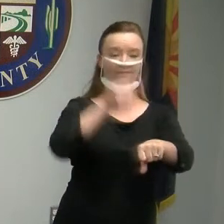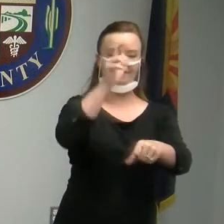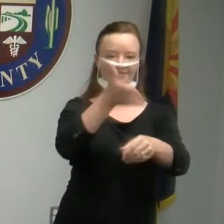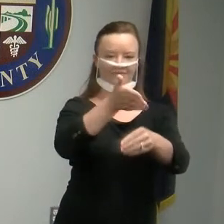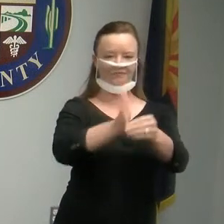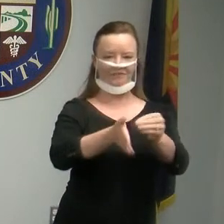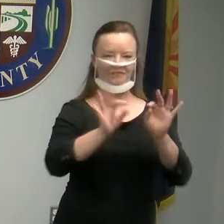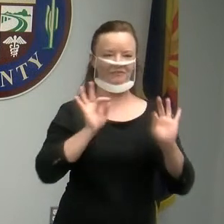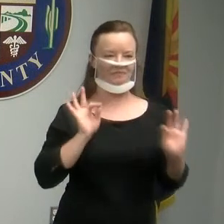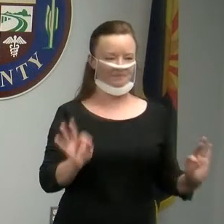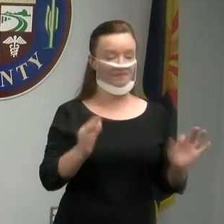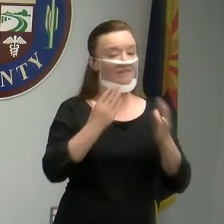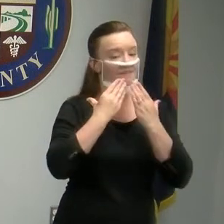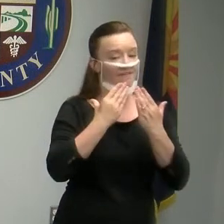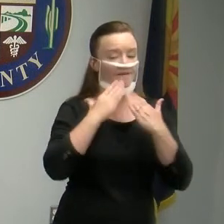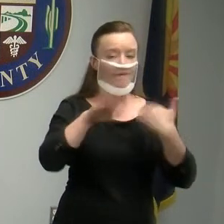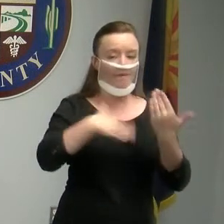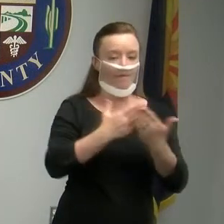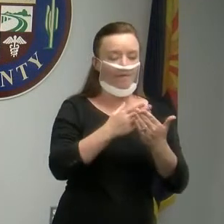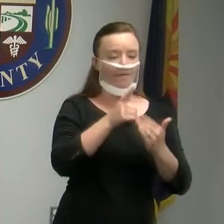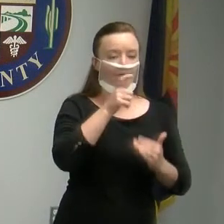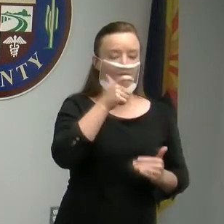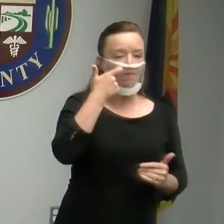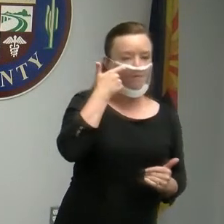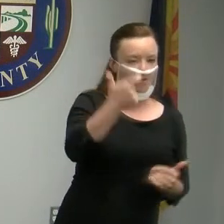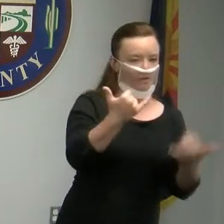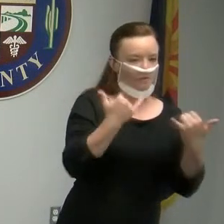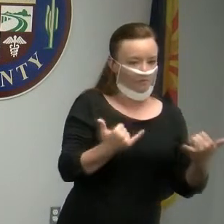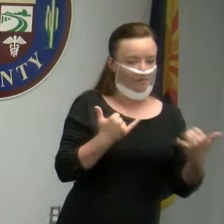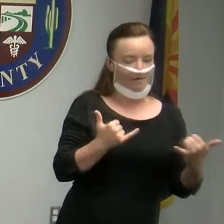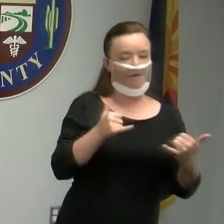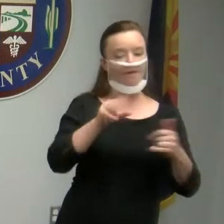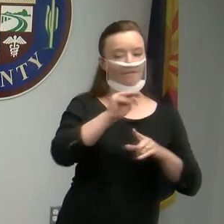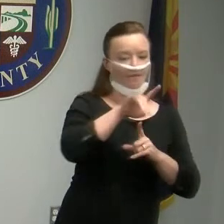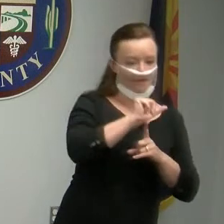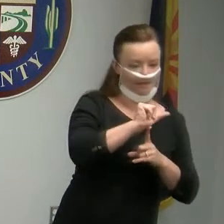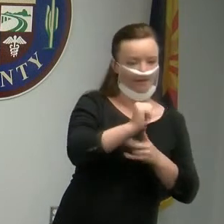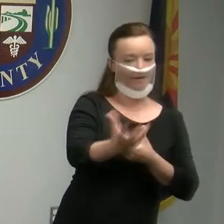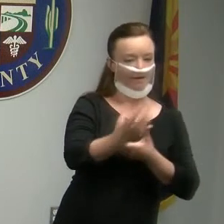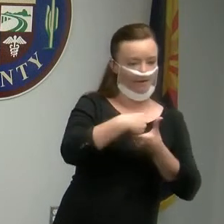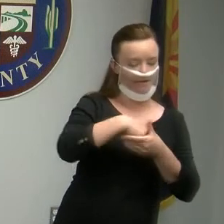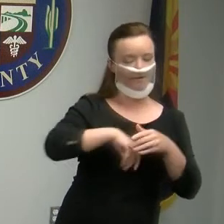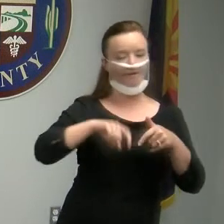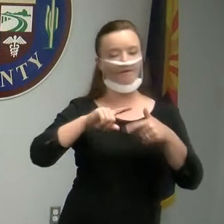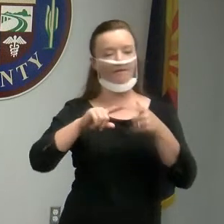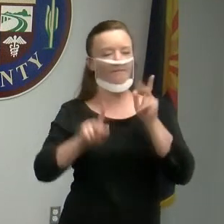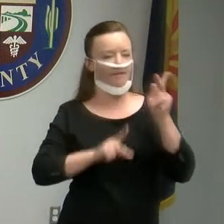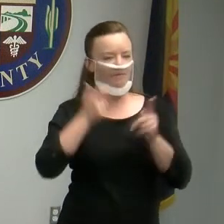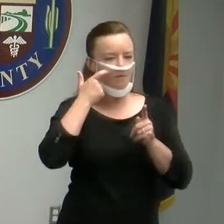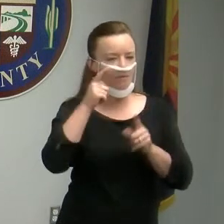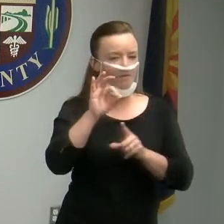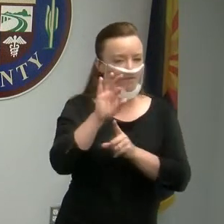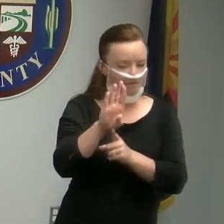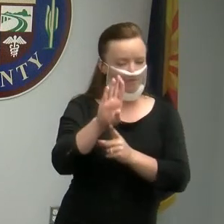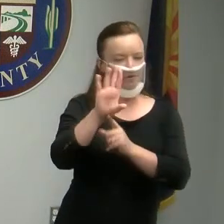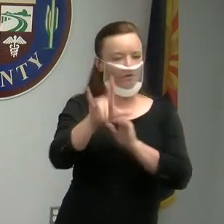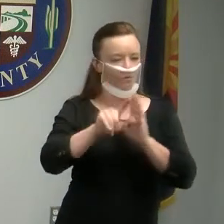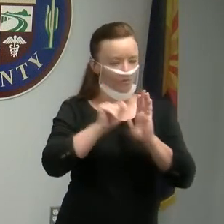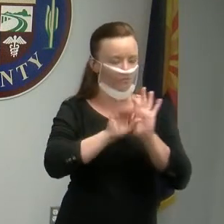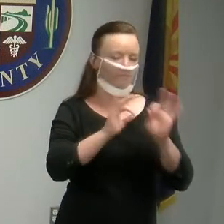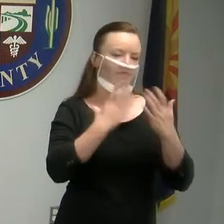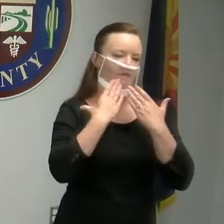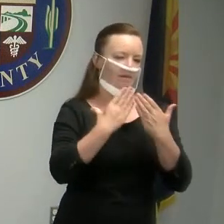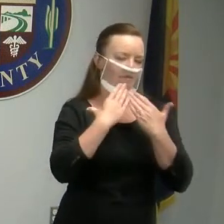on time then. I'd like to thank everybody for joining us today via the webinar. Thank you for the members of the public joining us on Facebook and YouTube. We